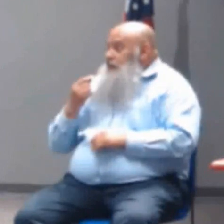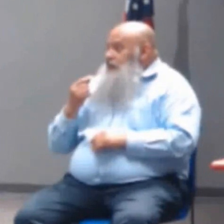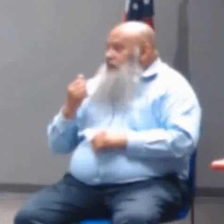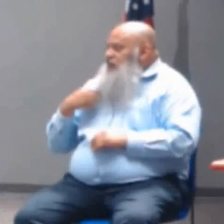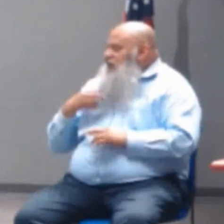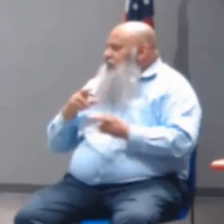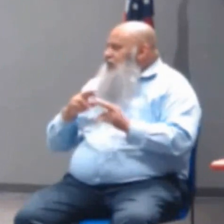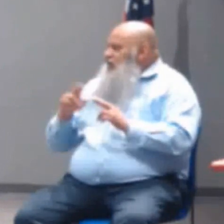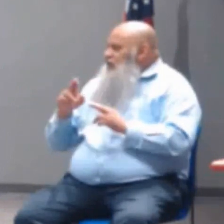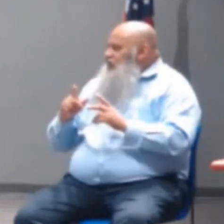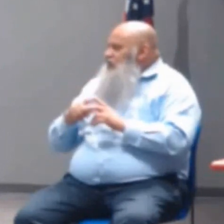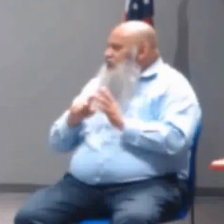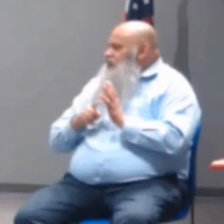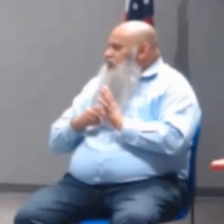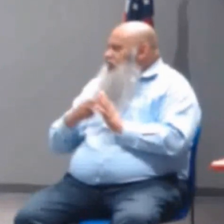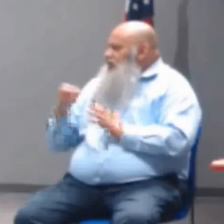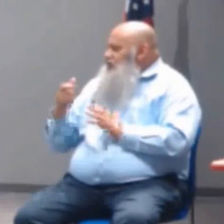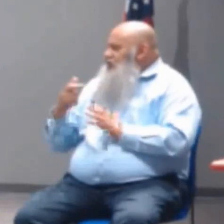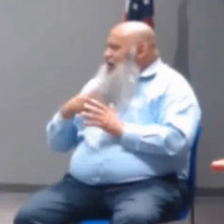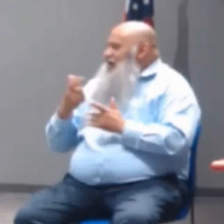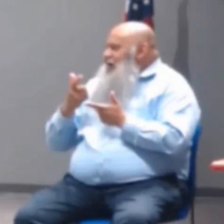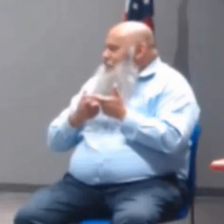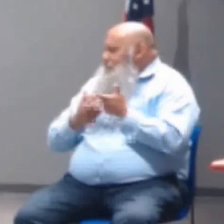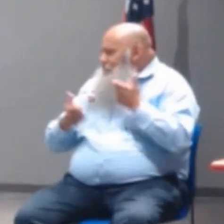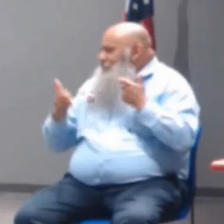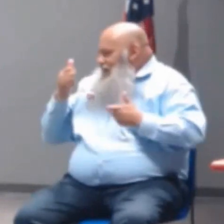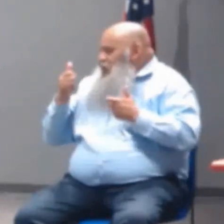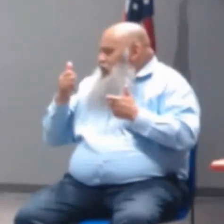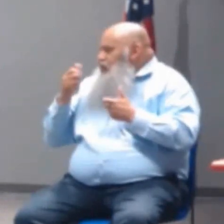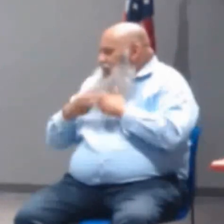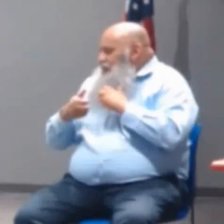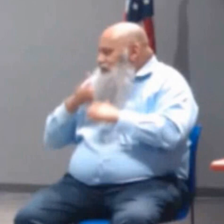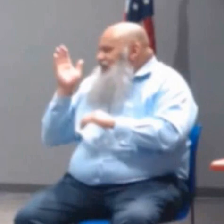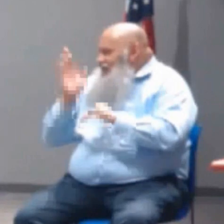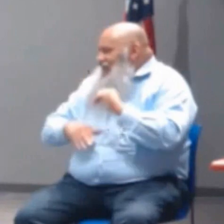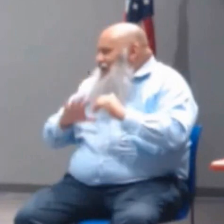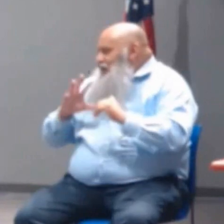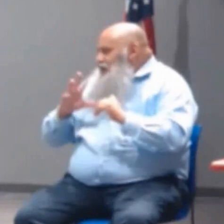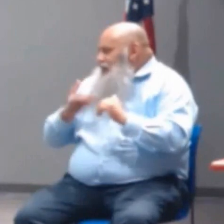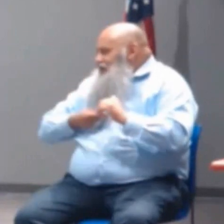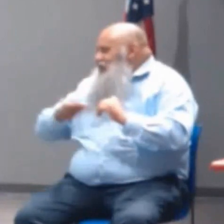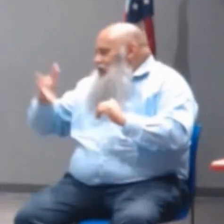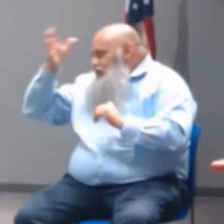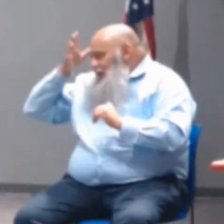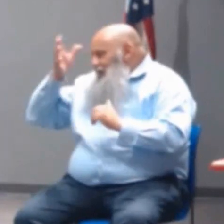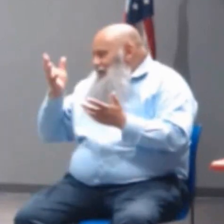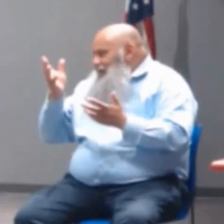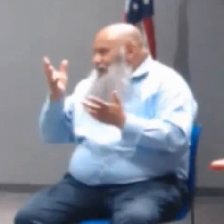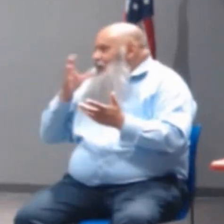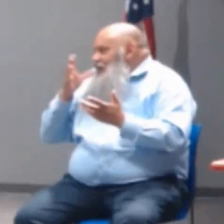getting ready to start high school. I have bigger problems than a transgender dad."